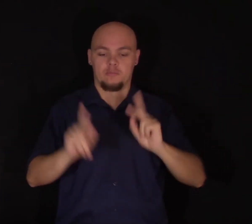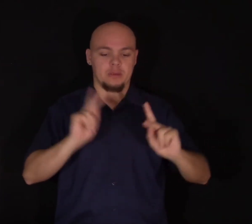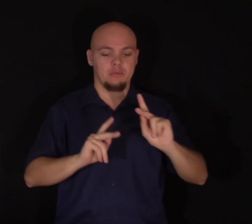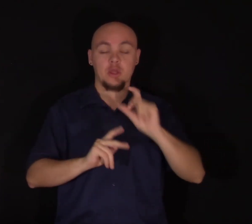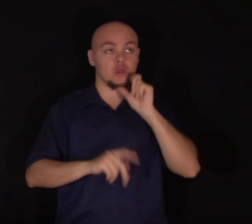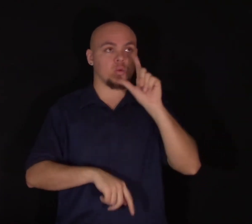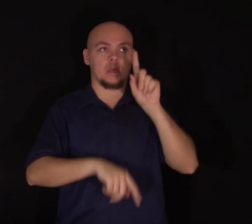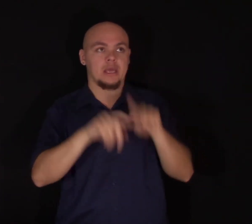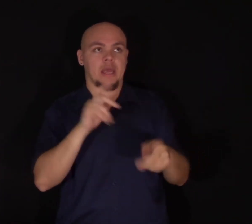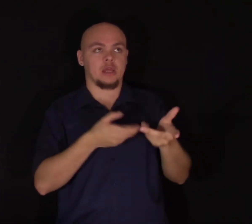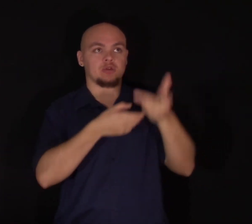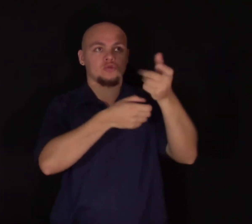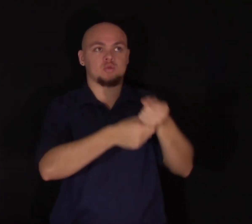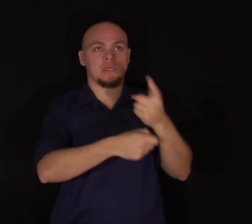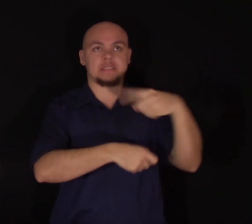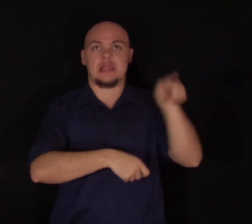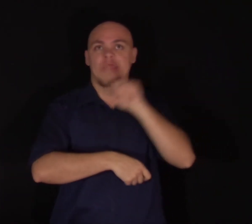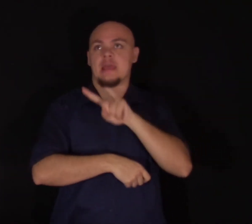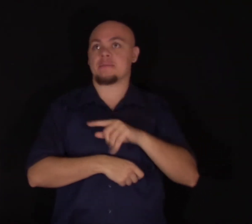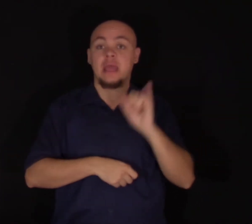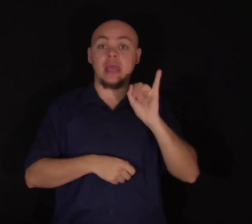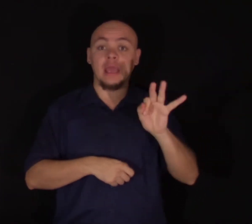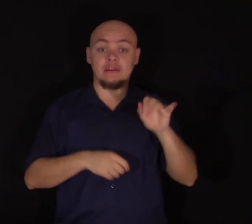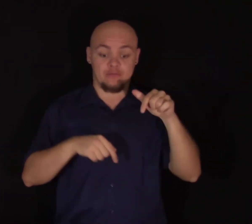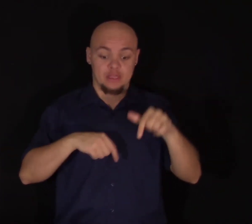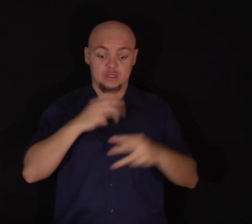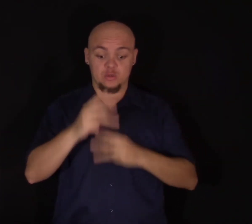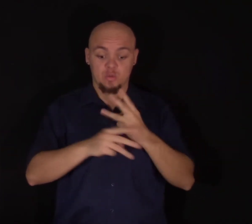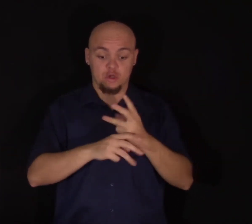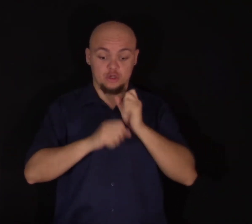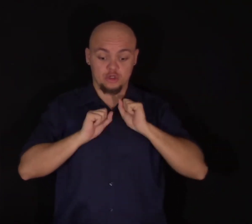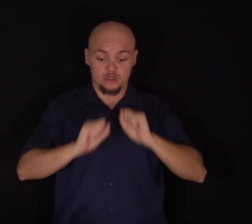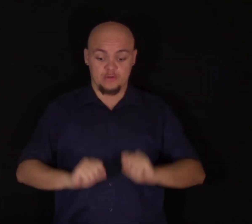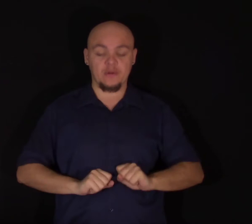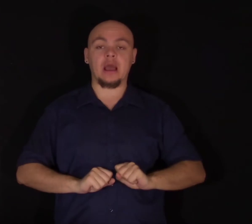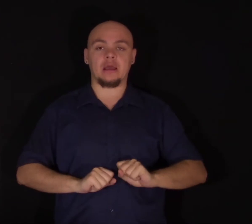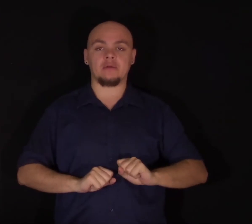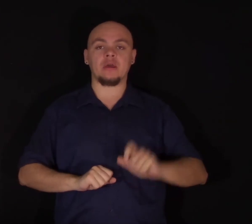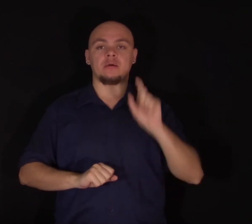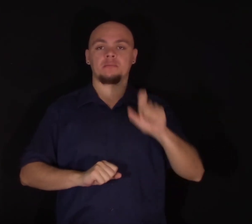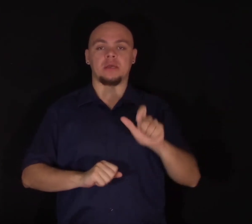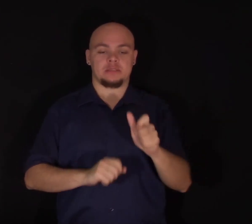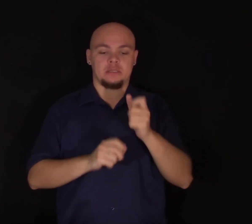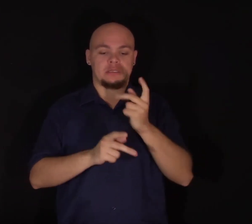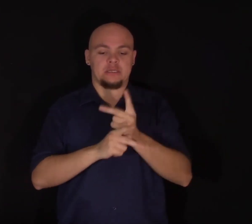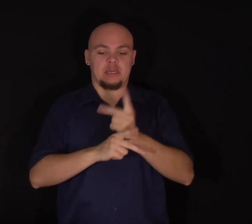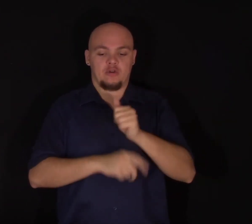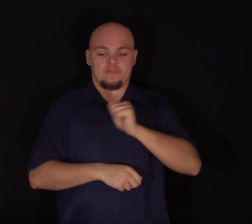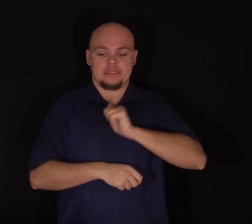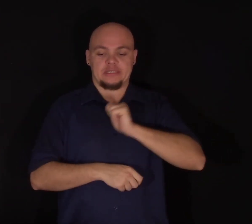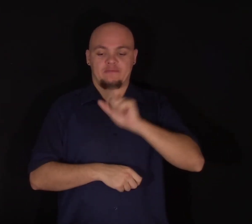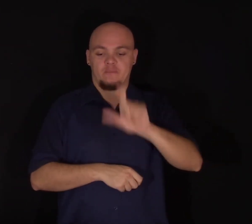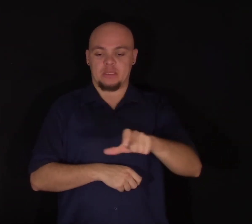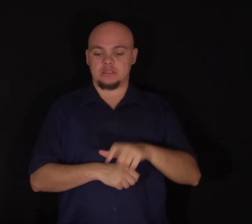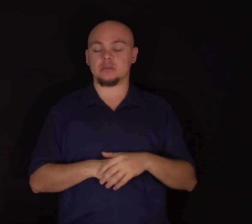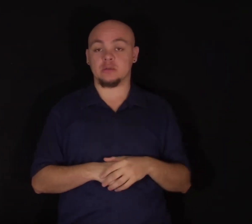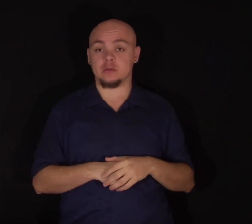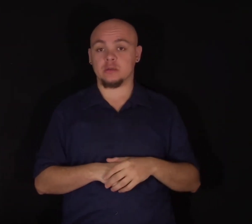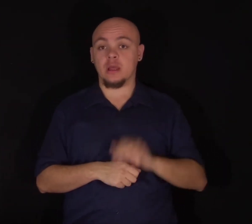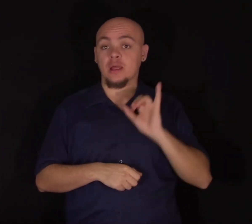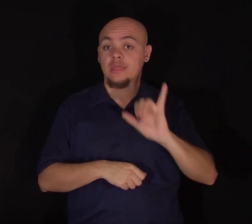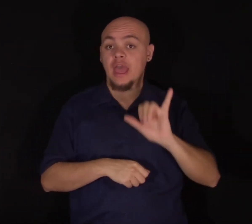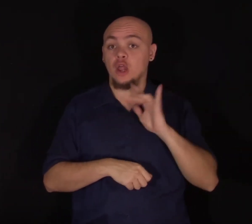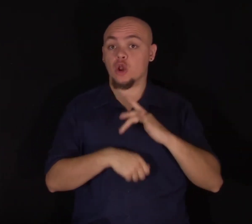trust them. And if you're going to survive in this world, it's up to you to take care of yourself. That